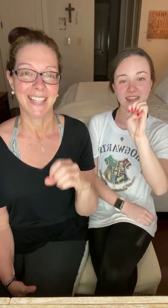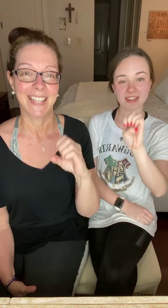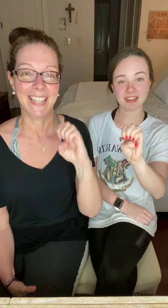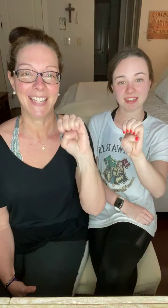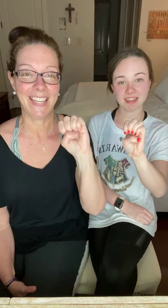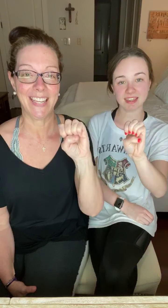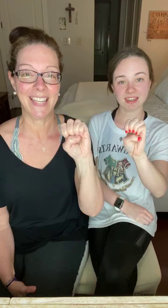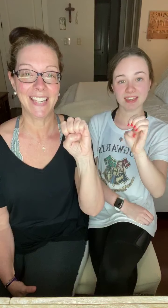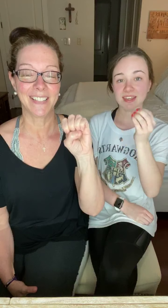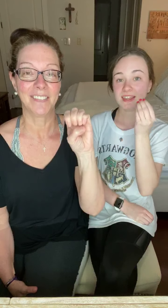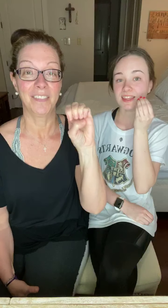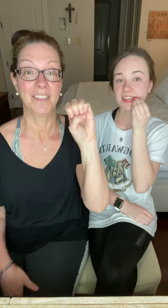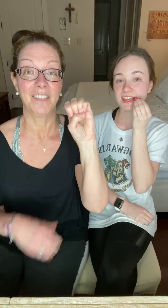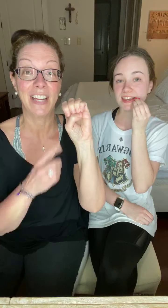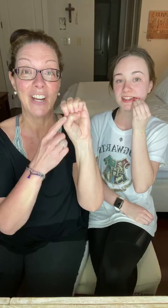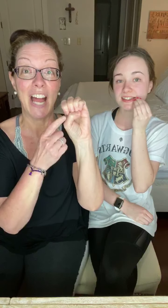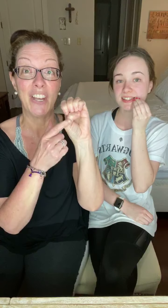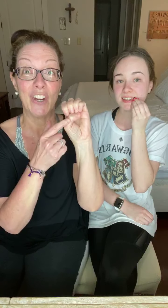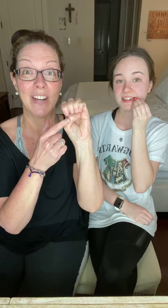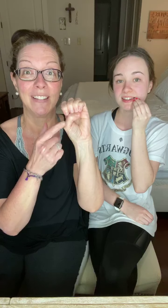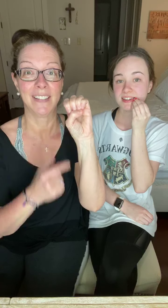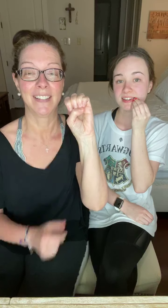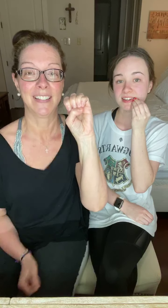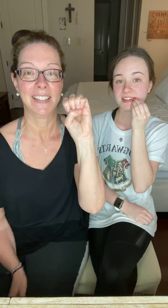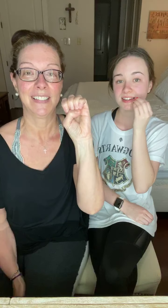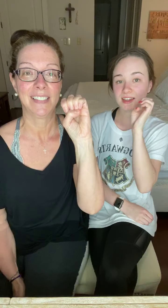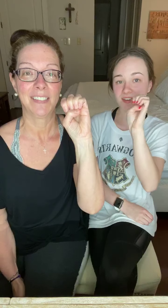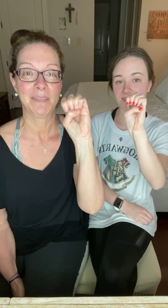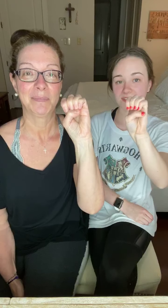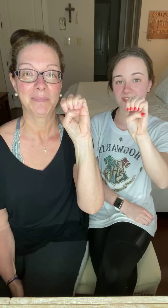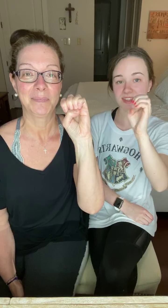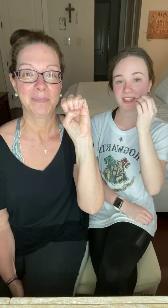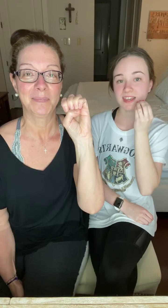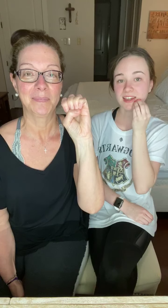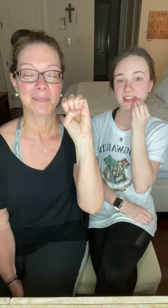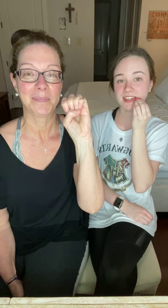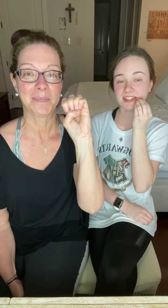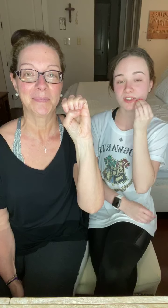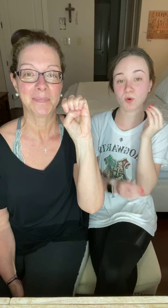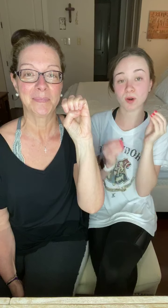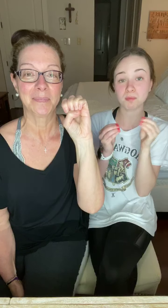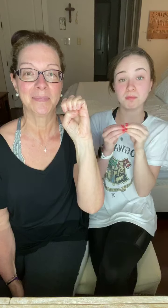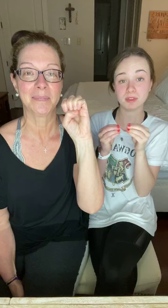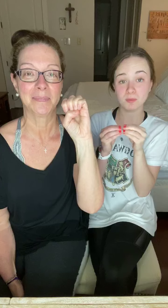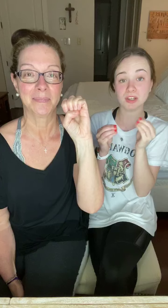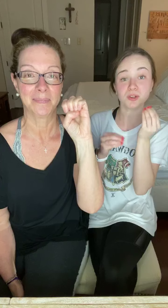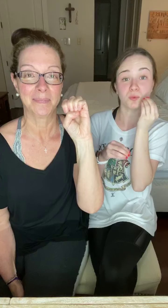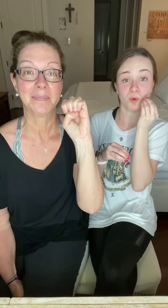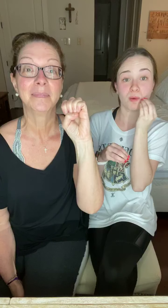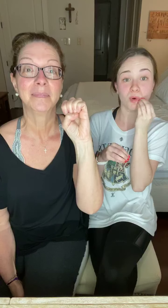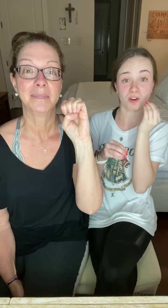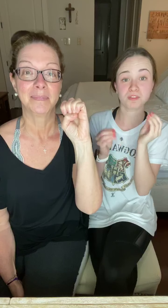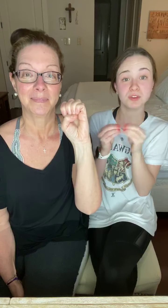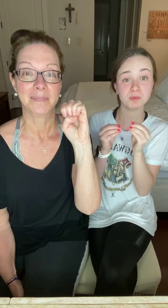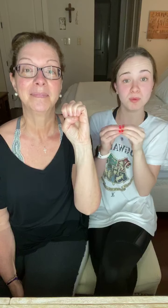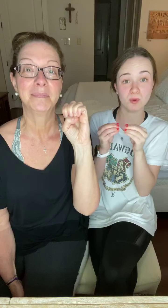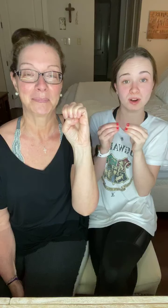E. E. Eat. under. Yeah. E. Eat. Or when you want more food, more.